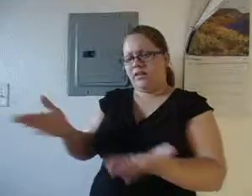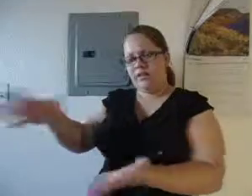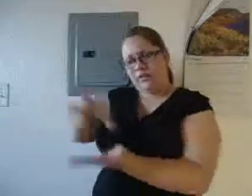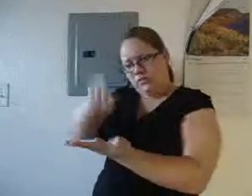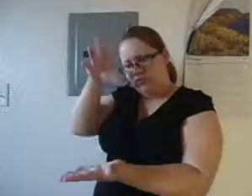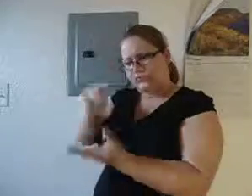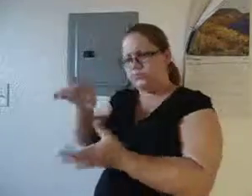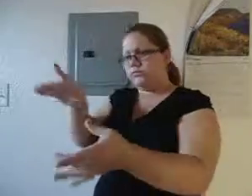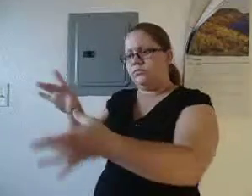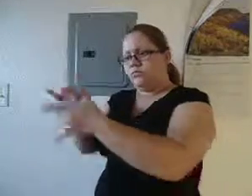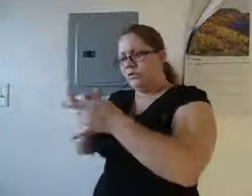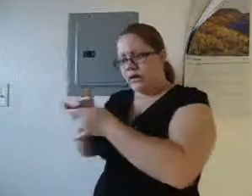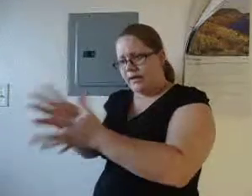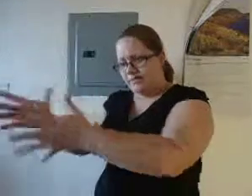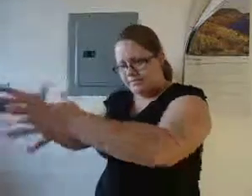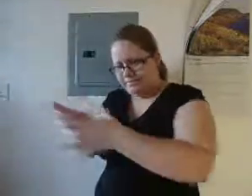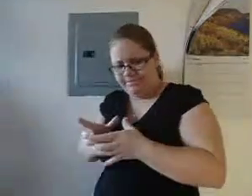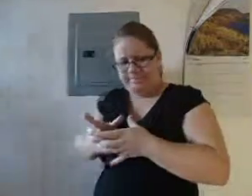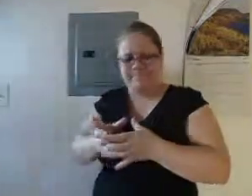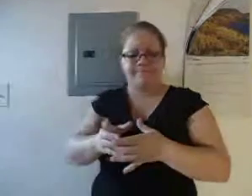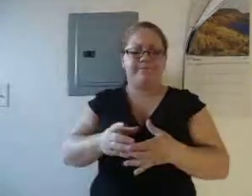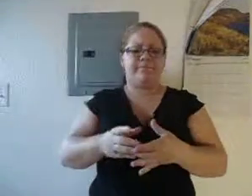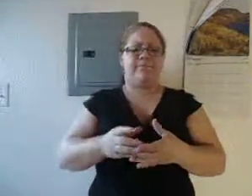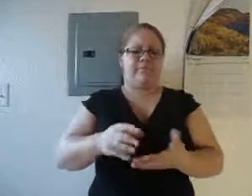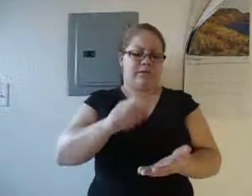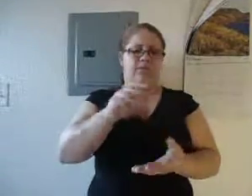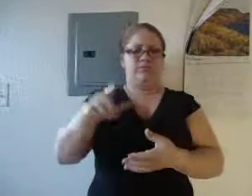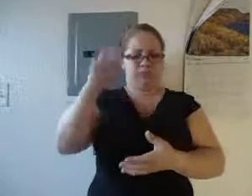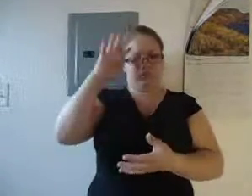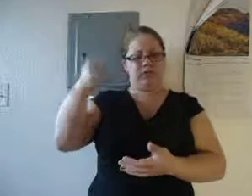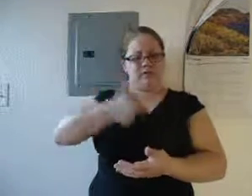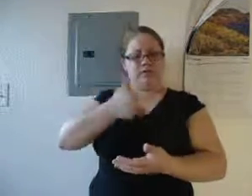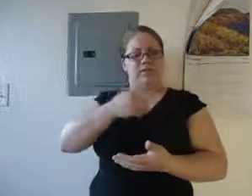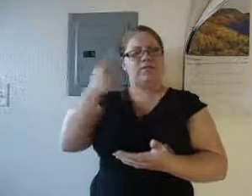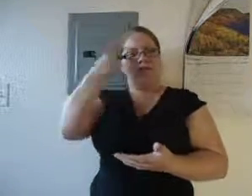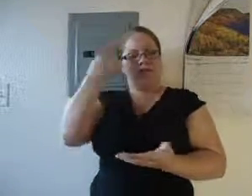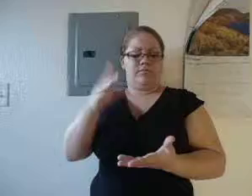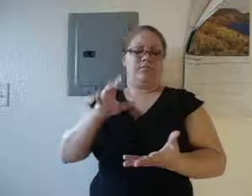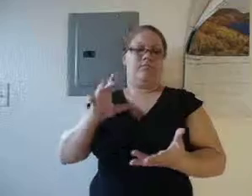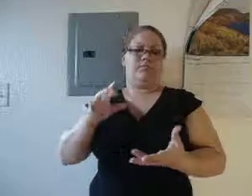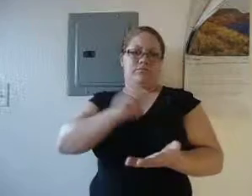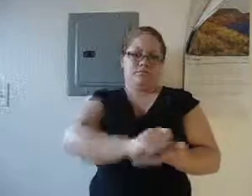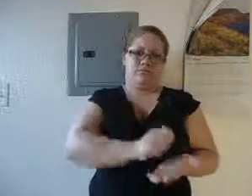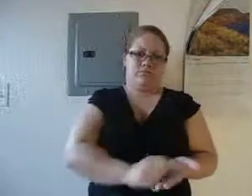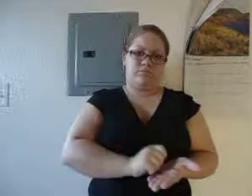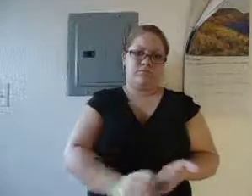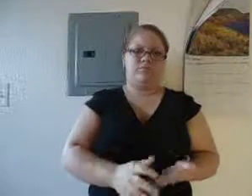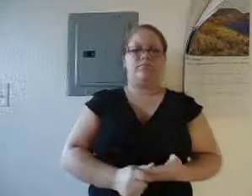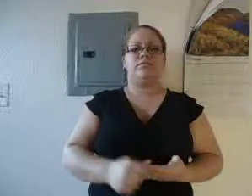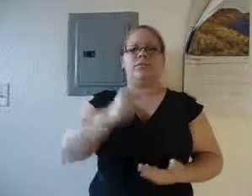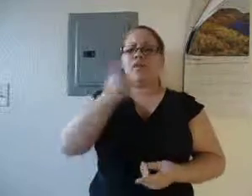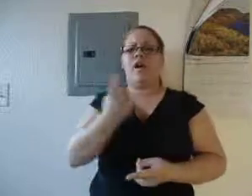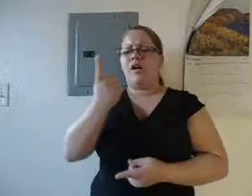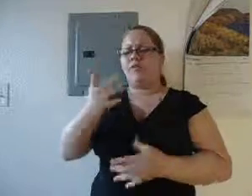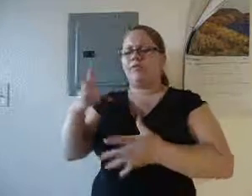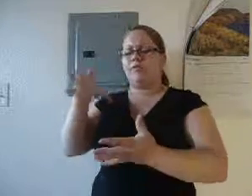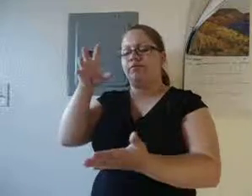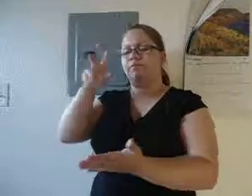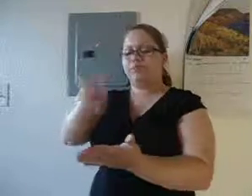always tempted to summarize the article, and then in the report again, write another summary of the